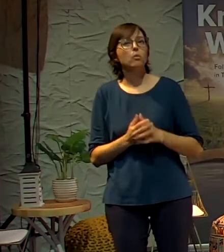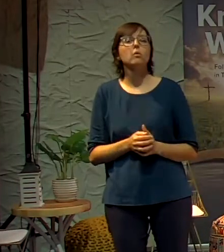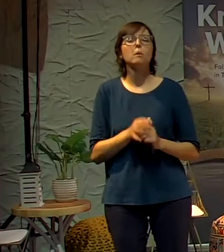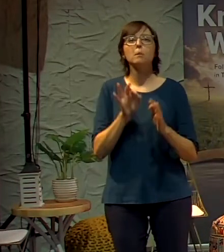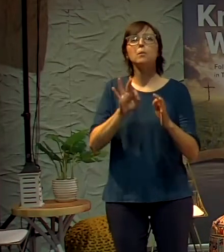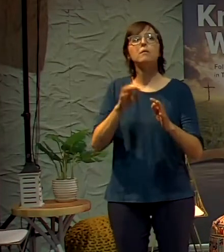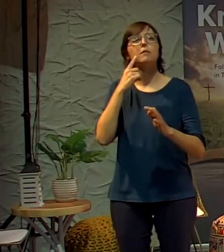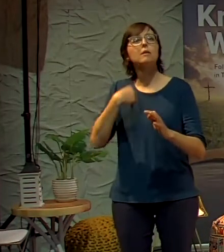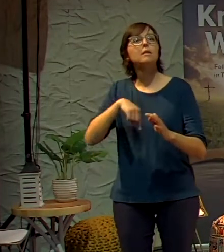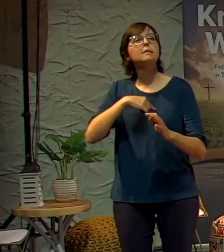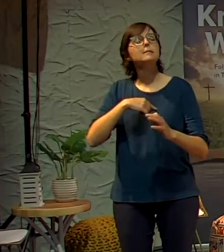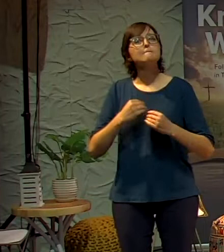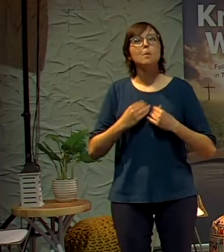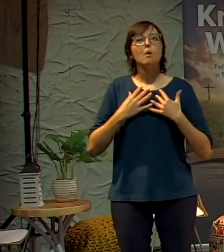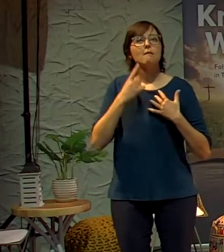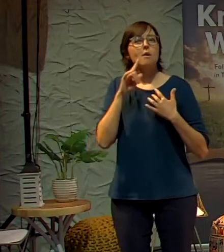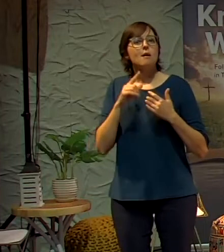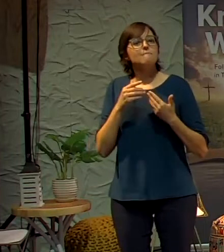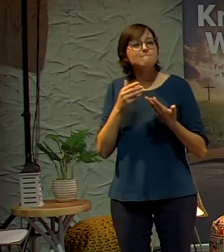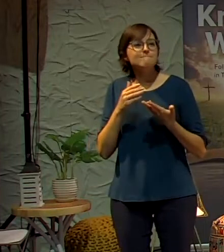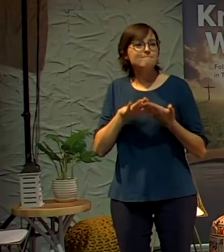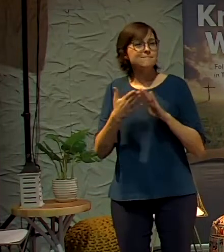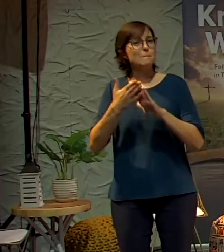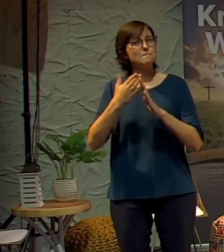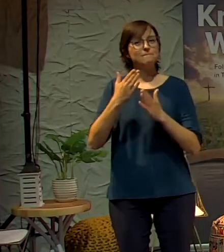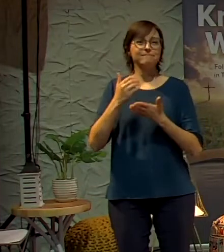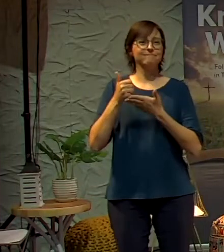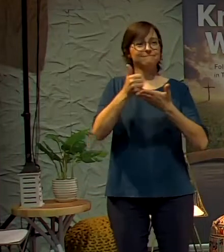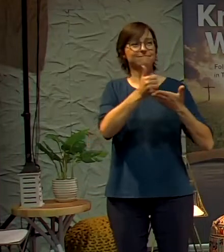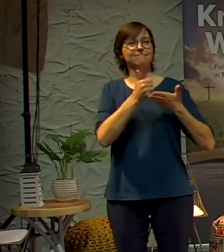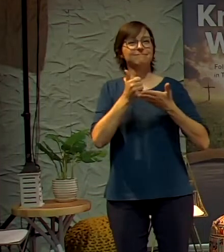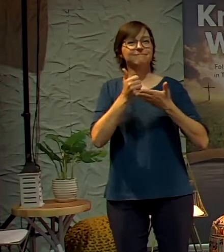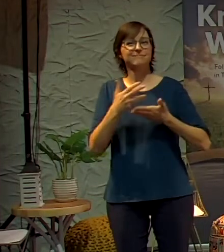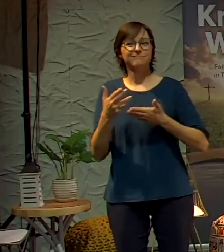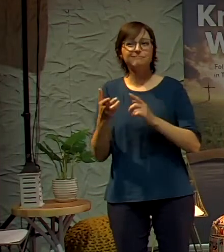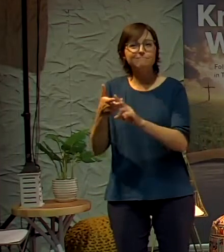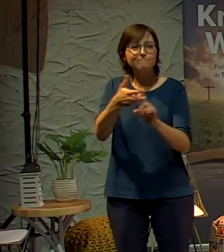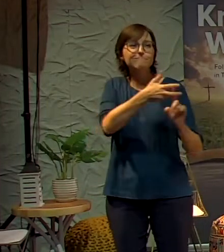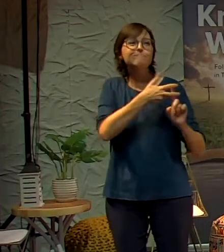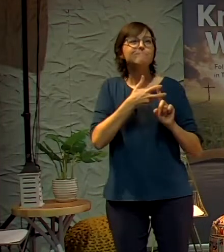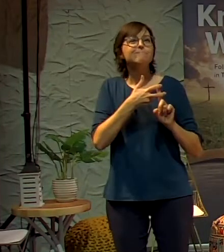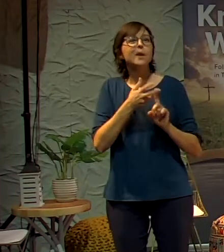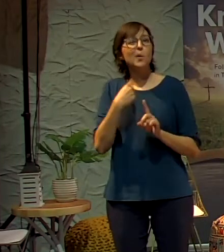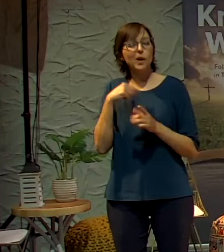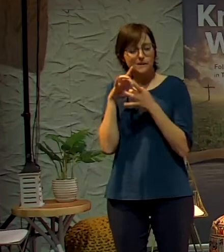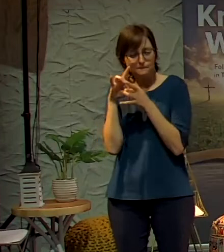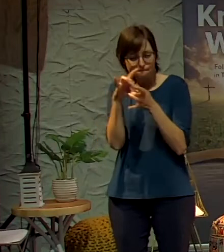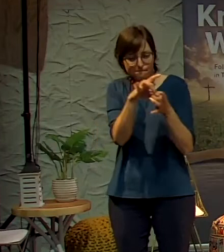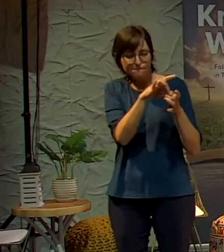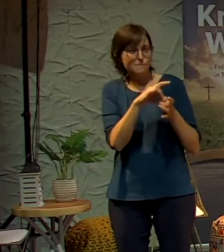a motivation for us to be harvest hands. We are intimately linked in this harvest